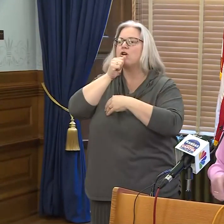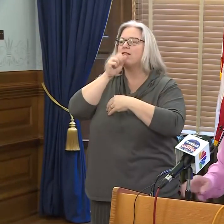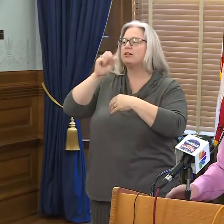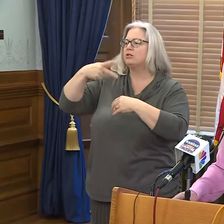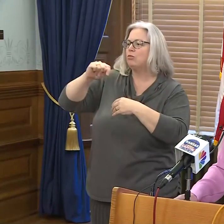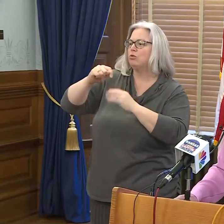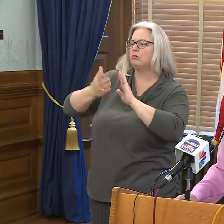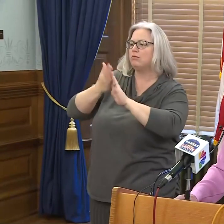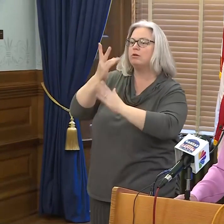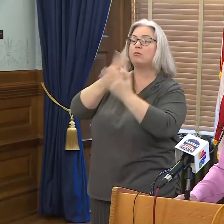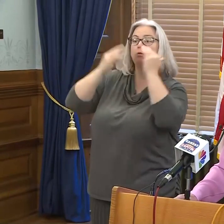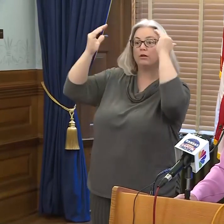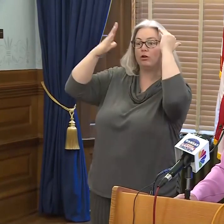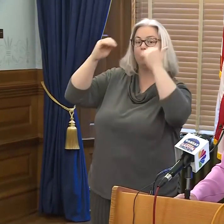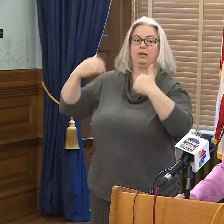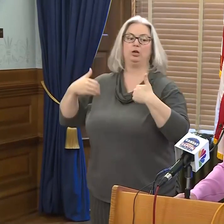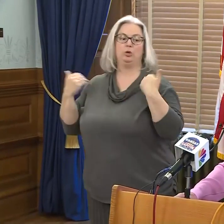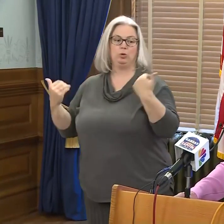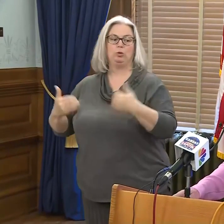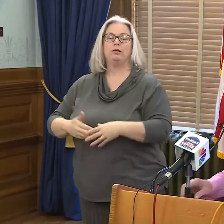both adult and youth.